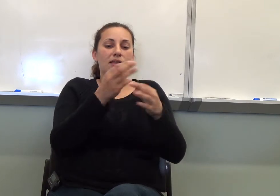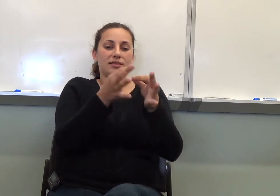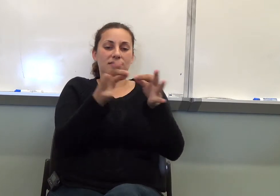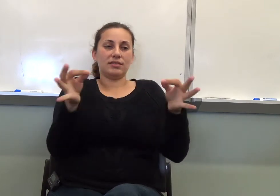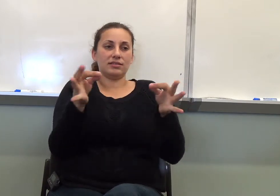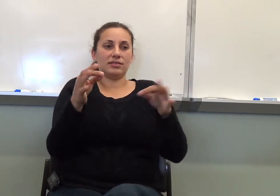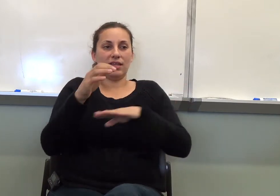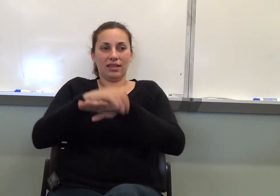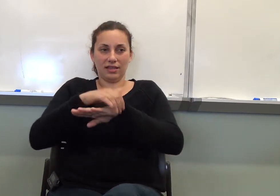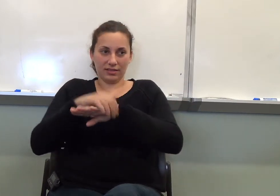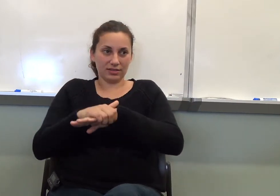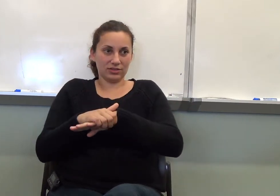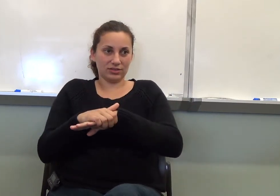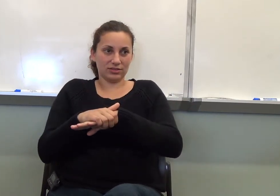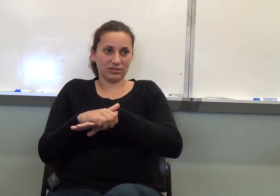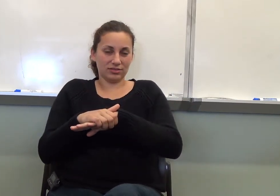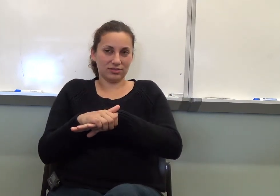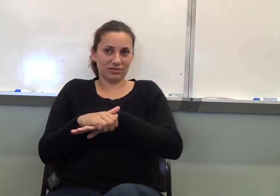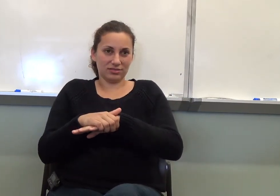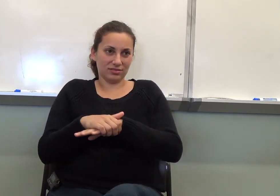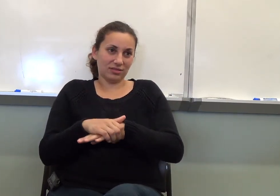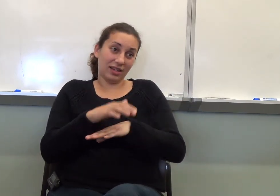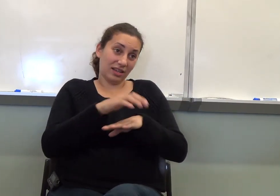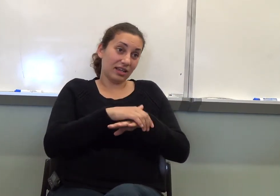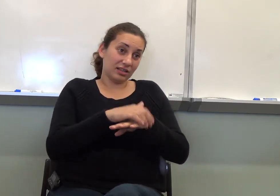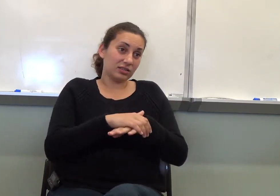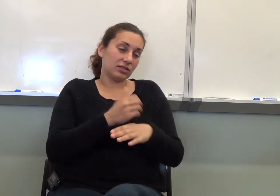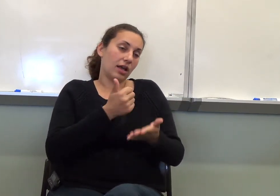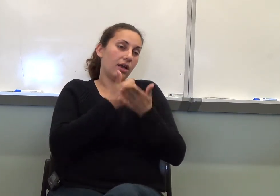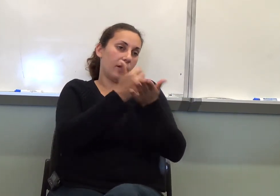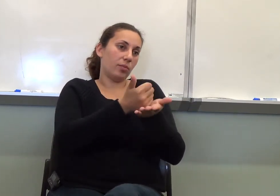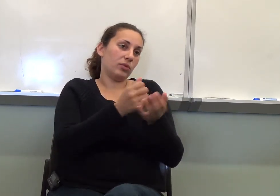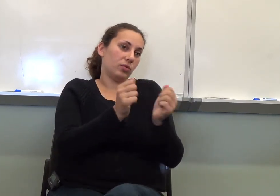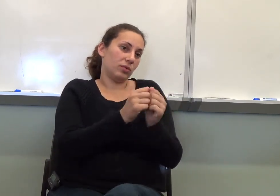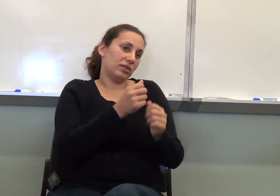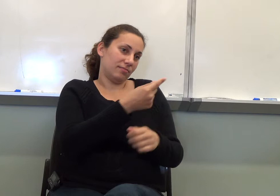about English like that, but English works there. What number do I